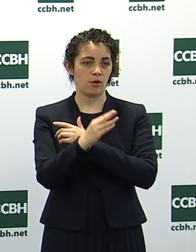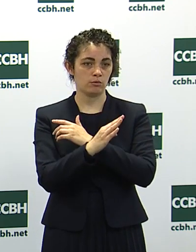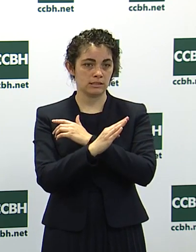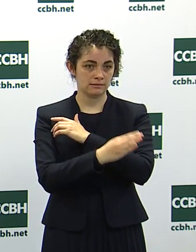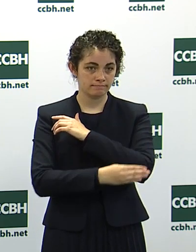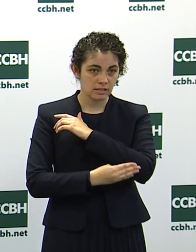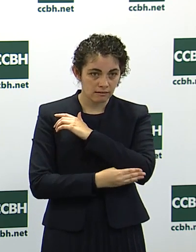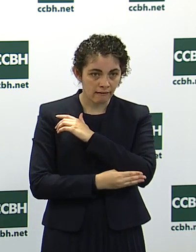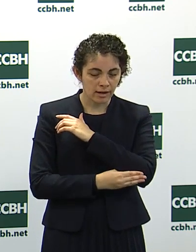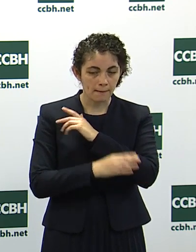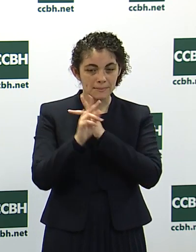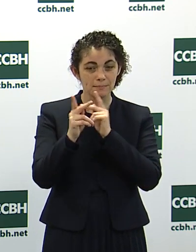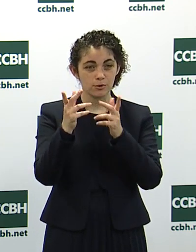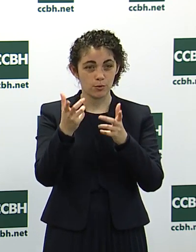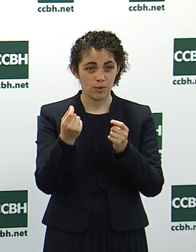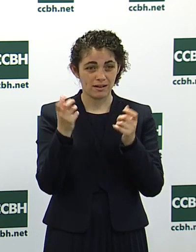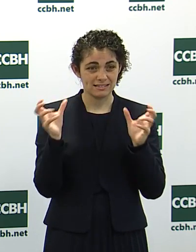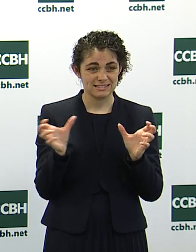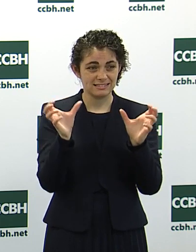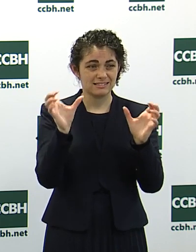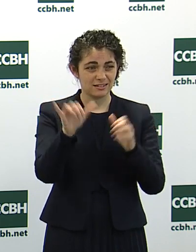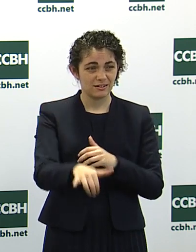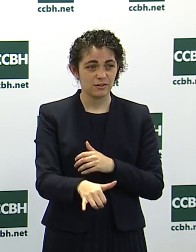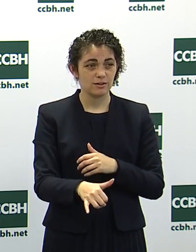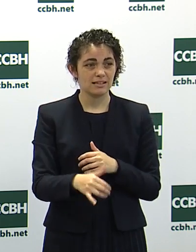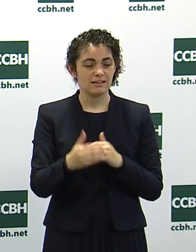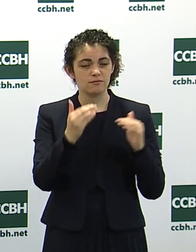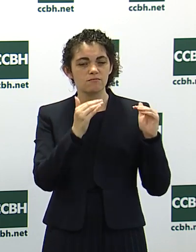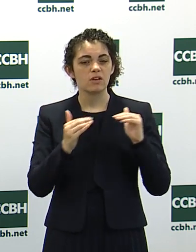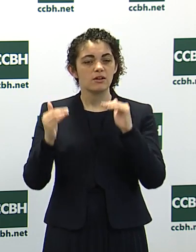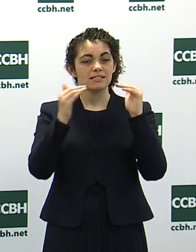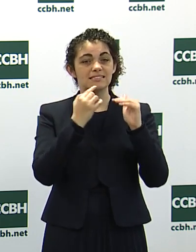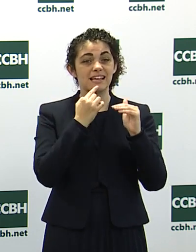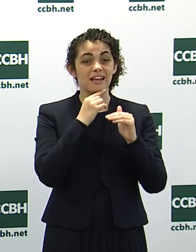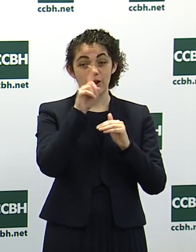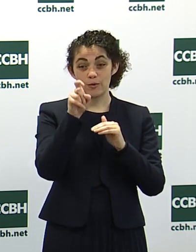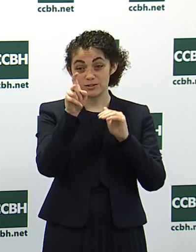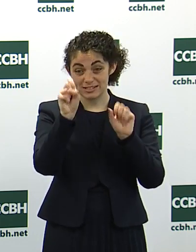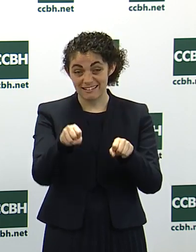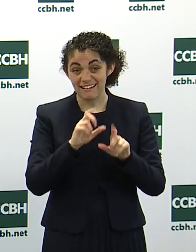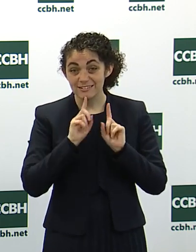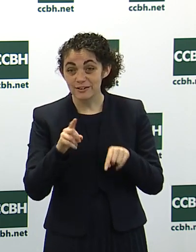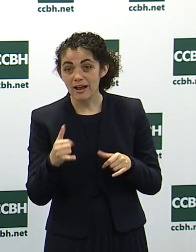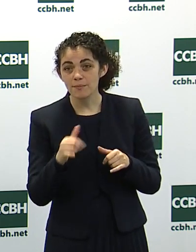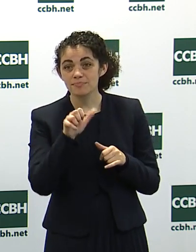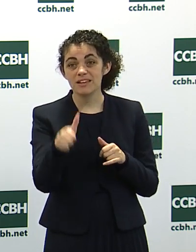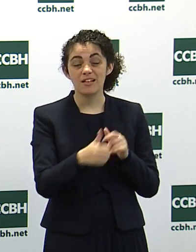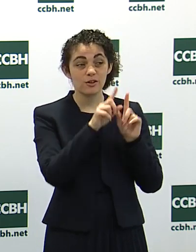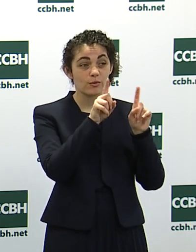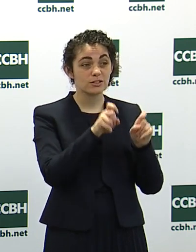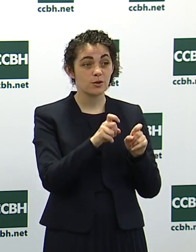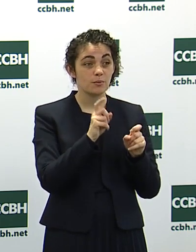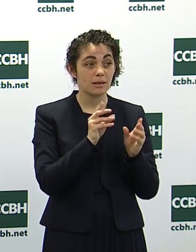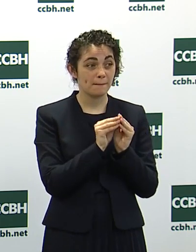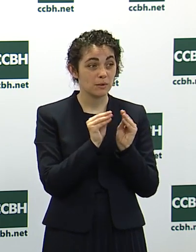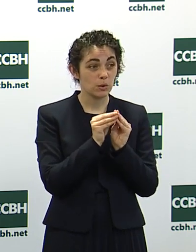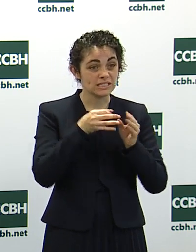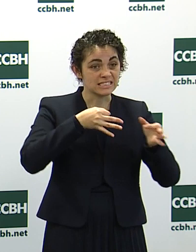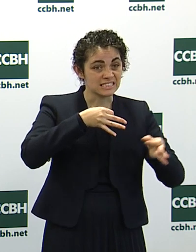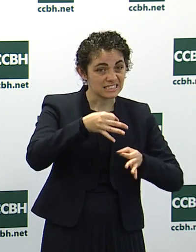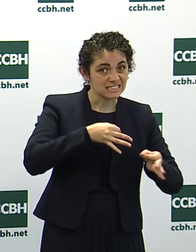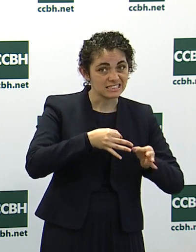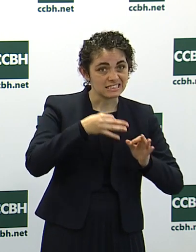think that it would be fair to say some questions I can answer now, some questions are going to take longer to sort